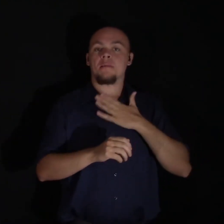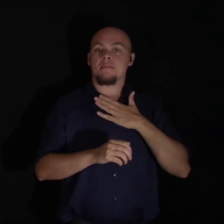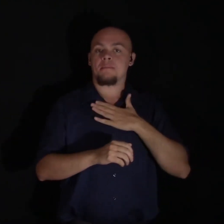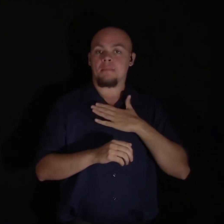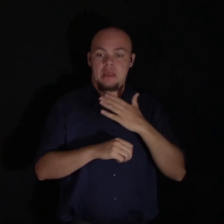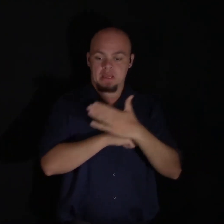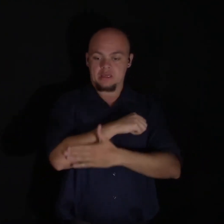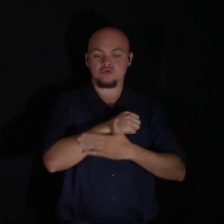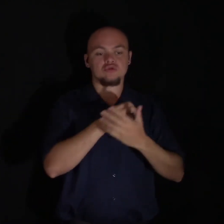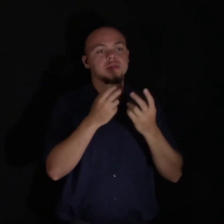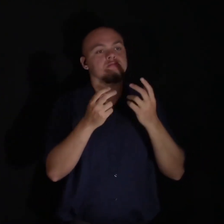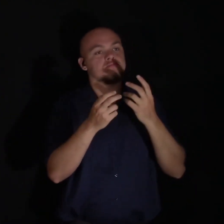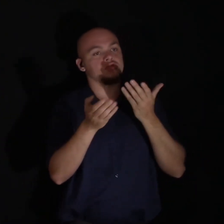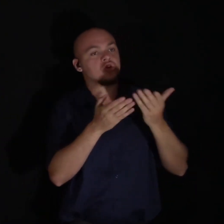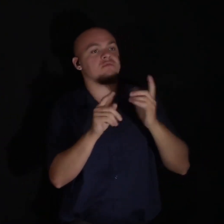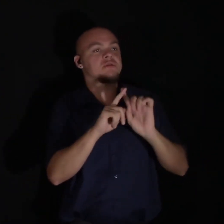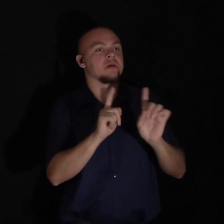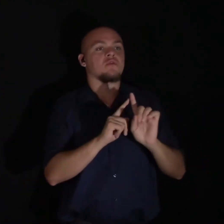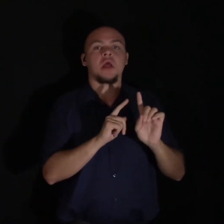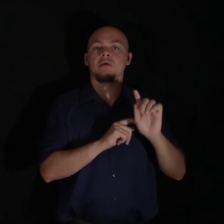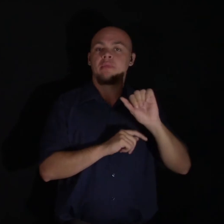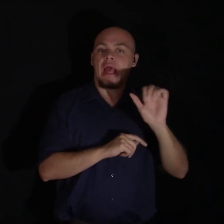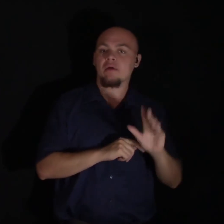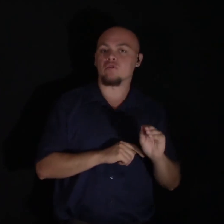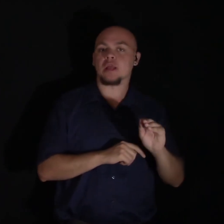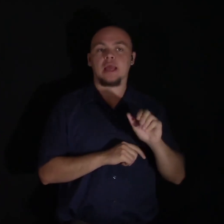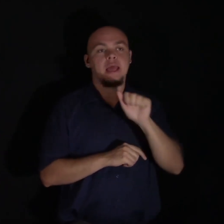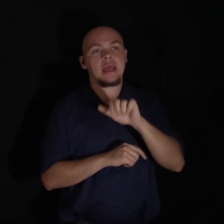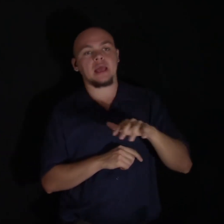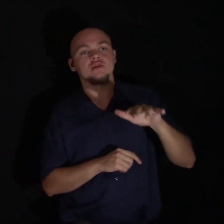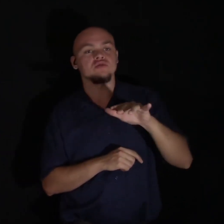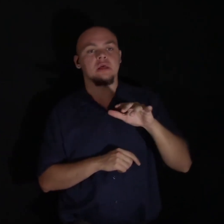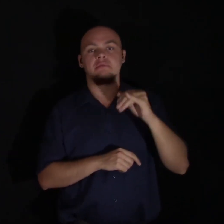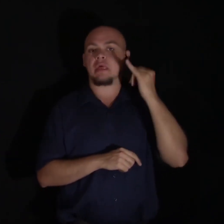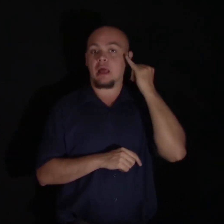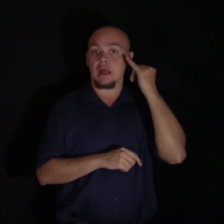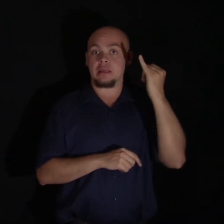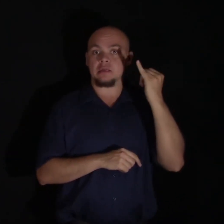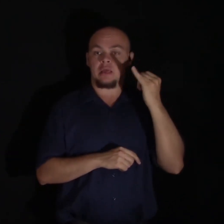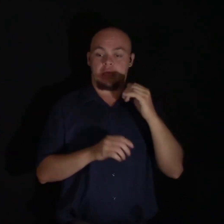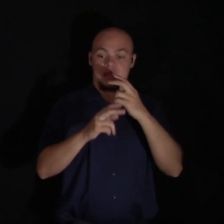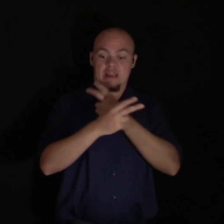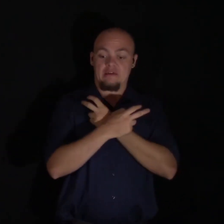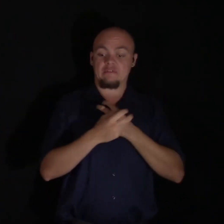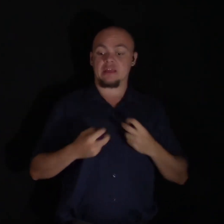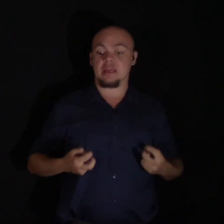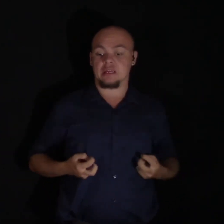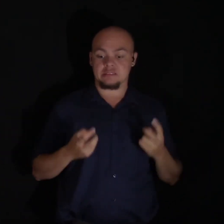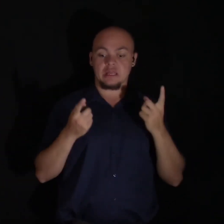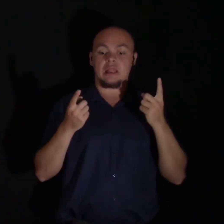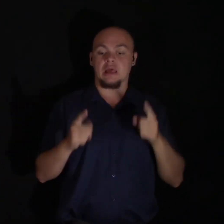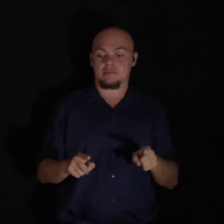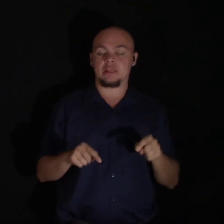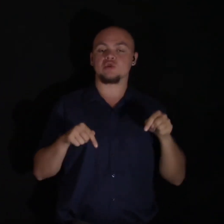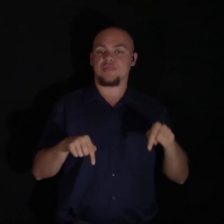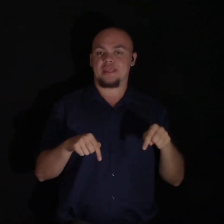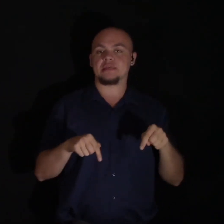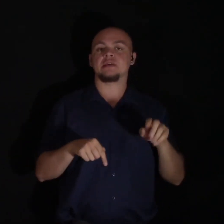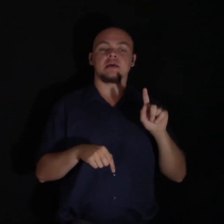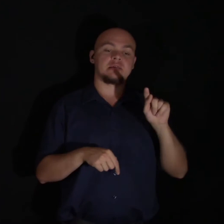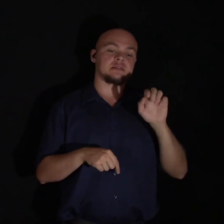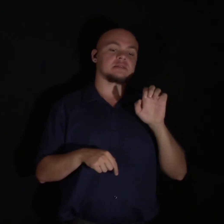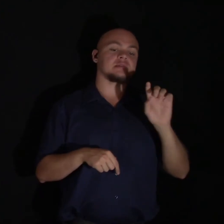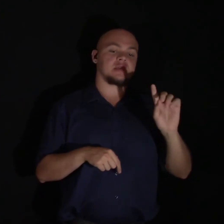Asia, Africa, and all throughout the Middle East, and I have this idea that happened in Afghanistan. Now, this is a TED Talk, so I know you guys want to